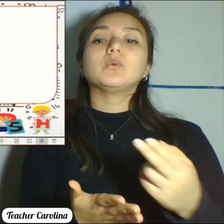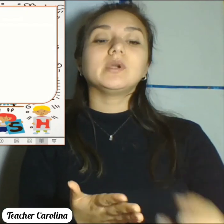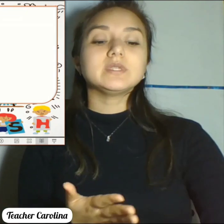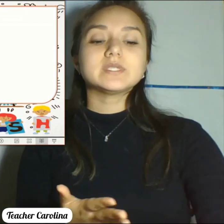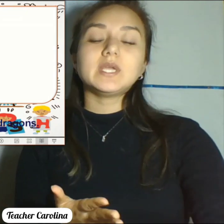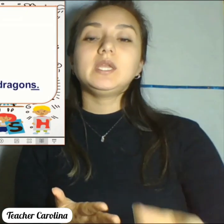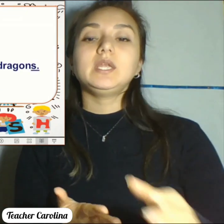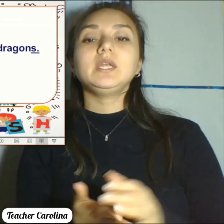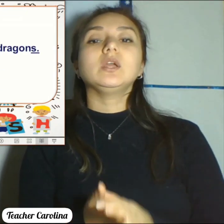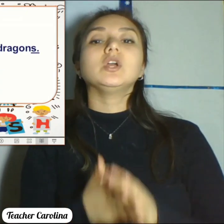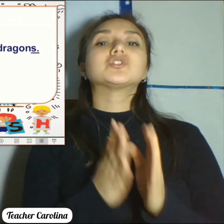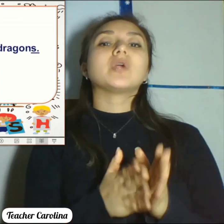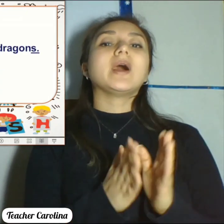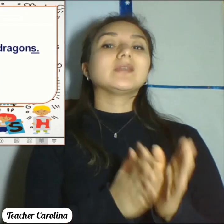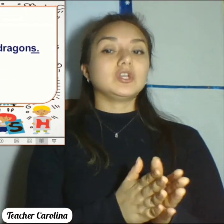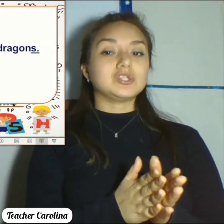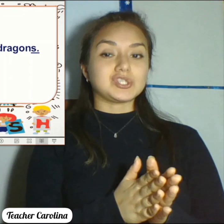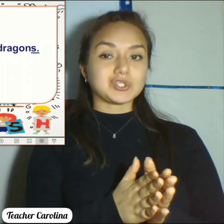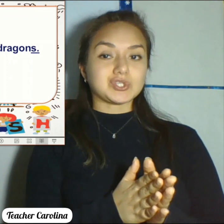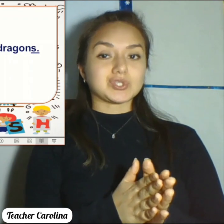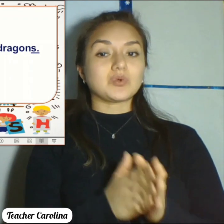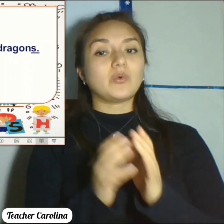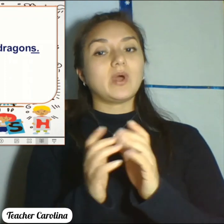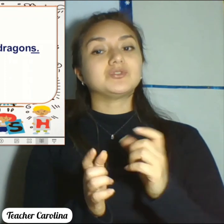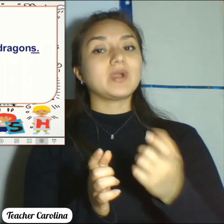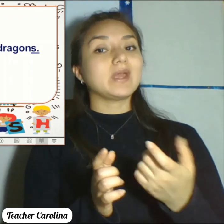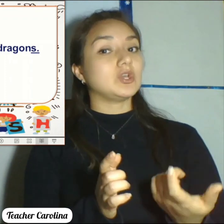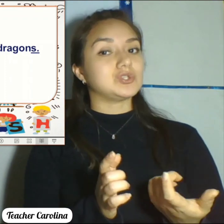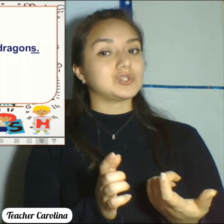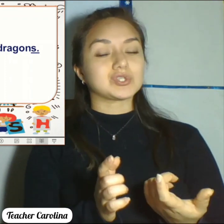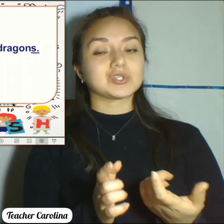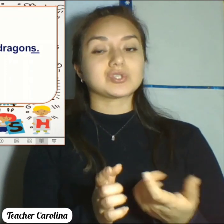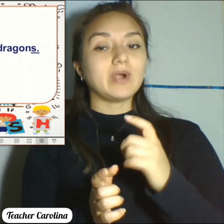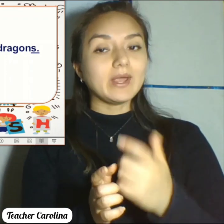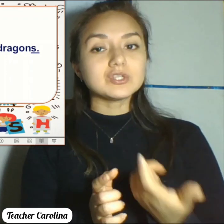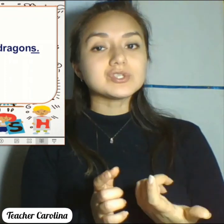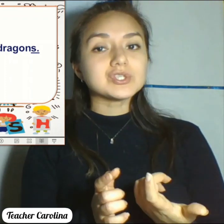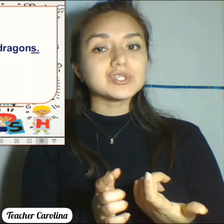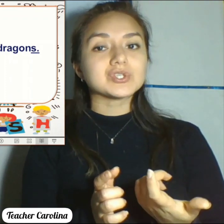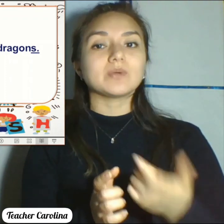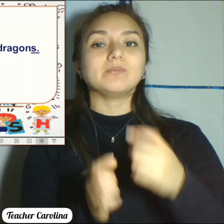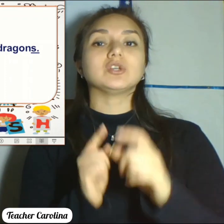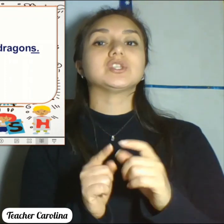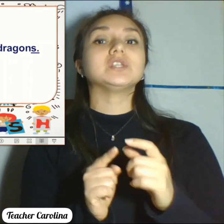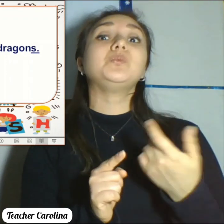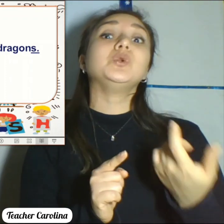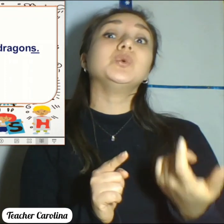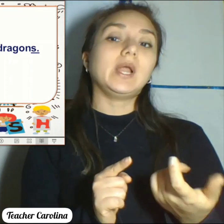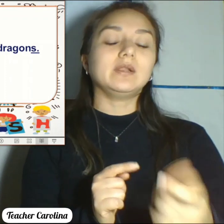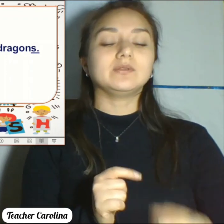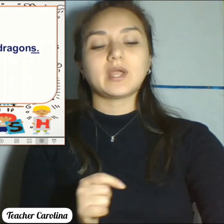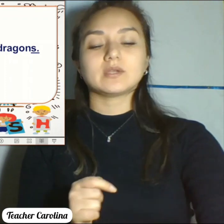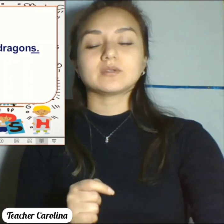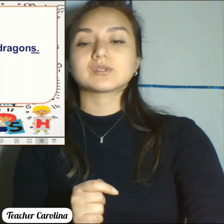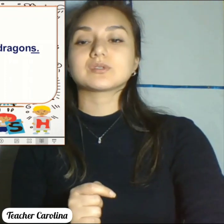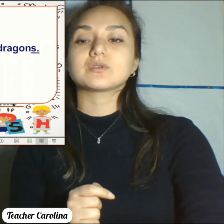weren't any dragons, right? Dragons. Dragons because it's plural, dragons.